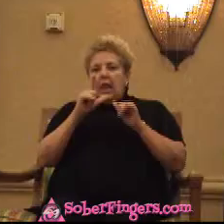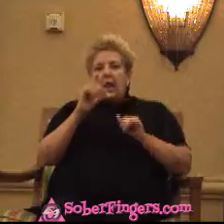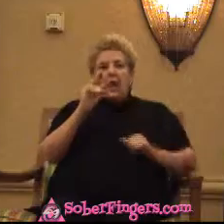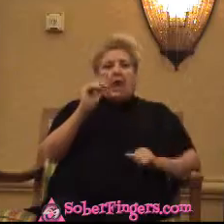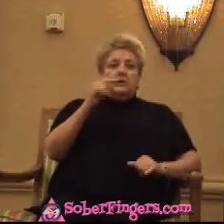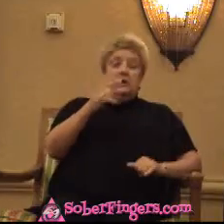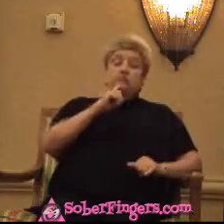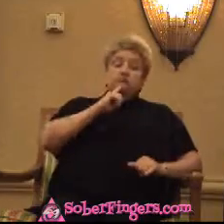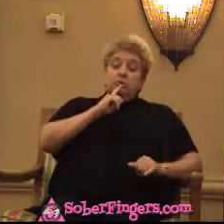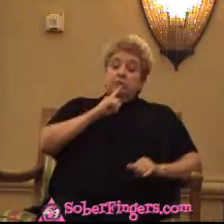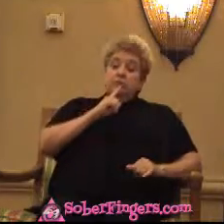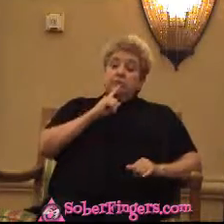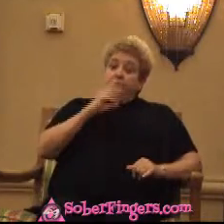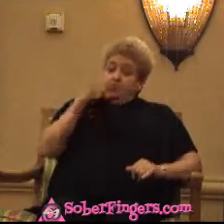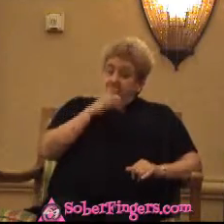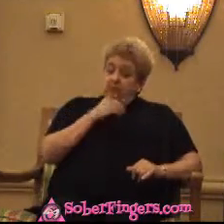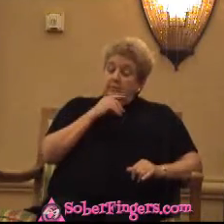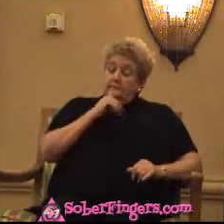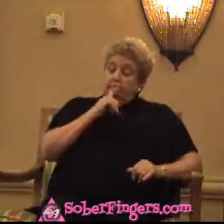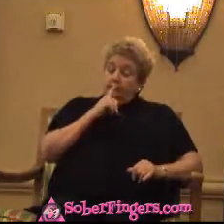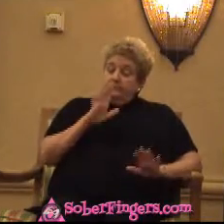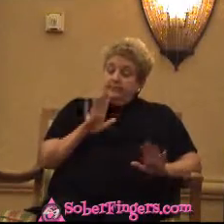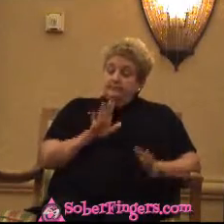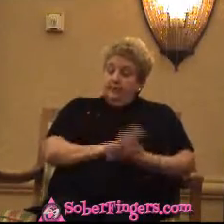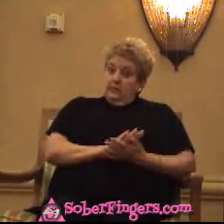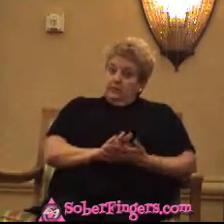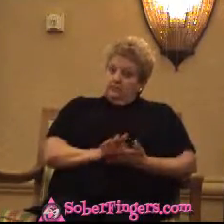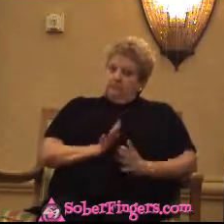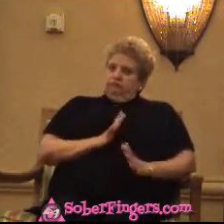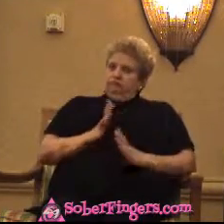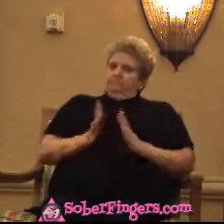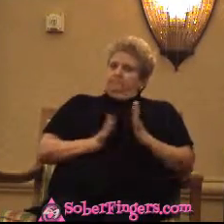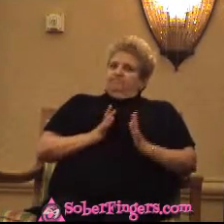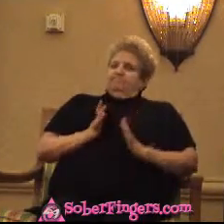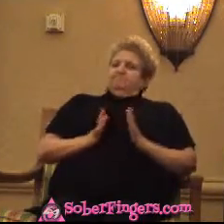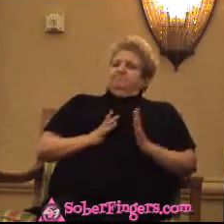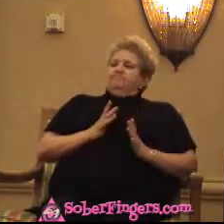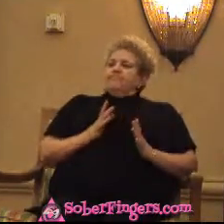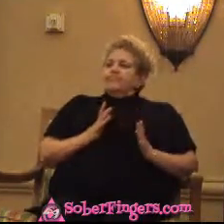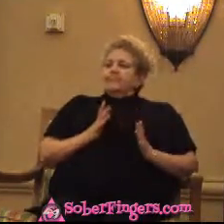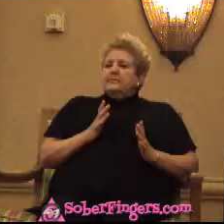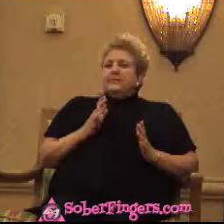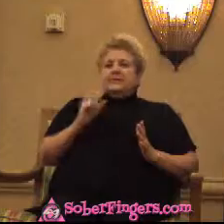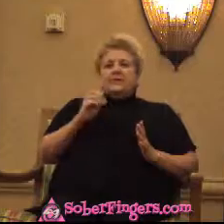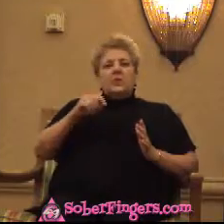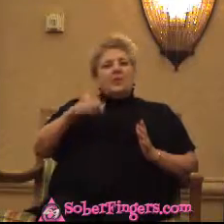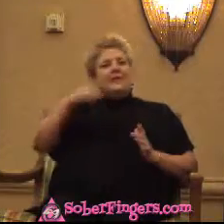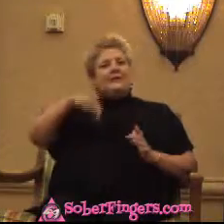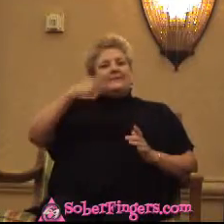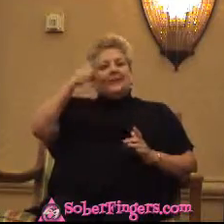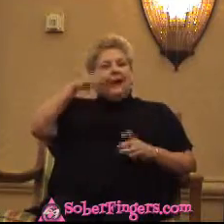beautiful restaurant. And I thought, you know, this time I'm going to do it right. This time I'm